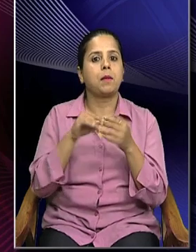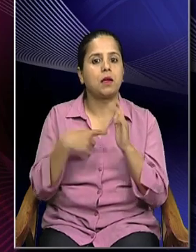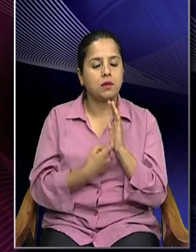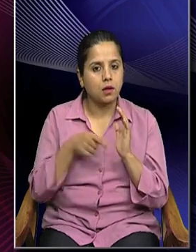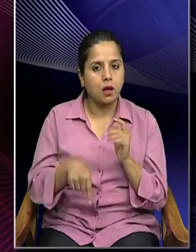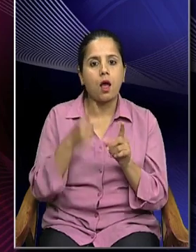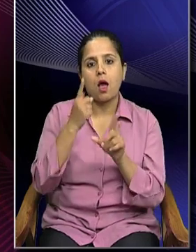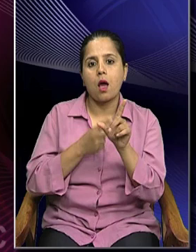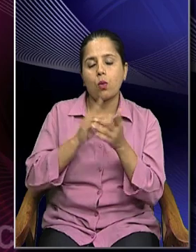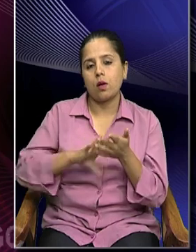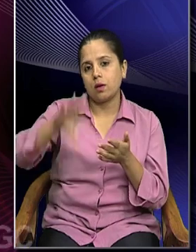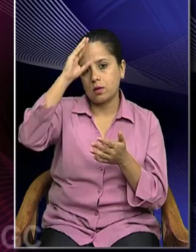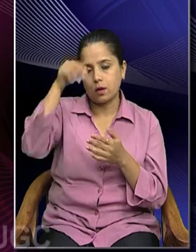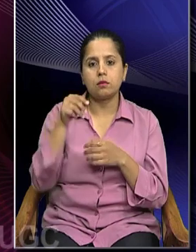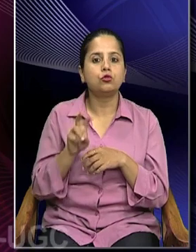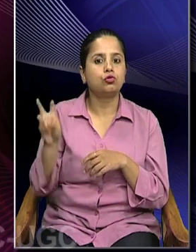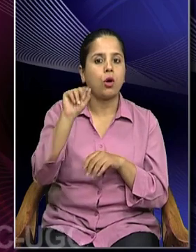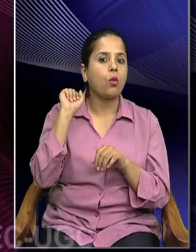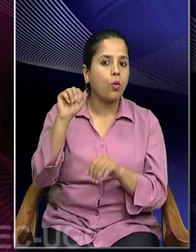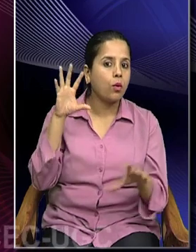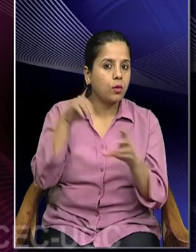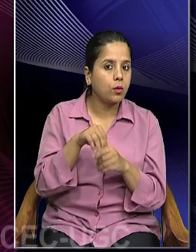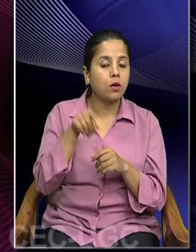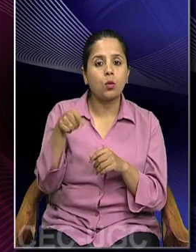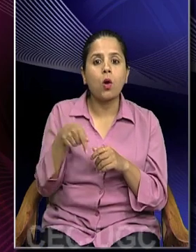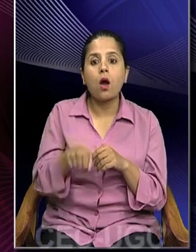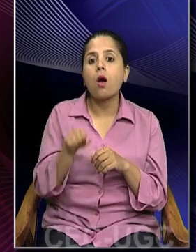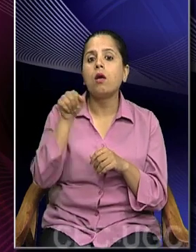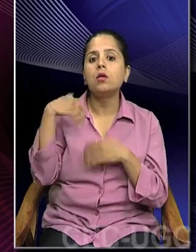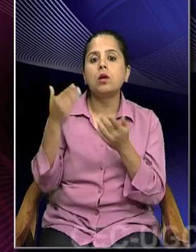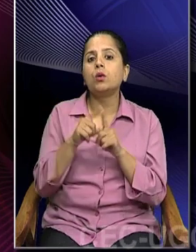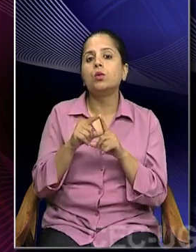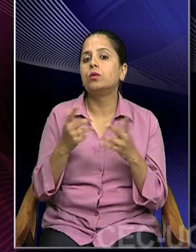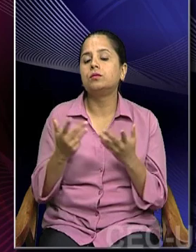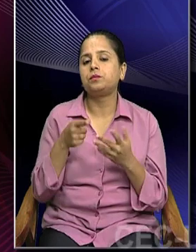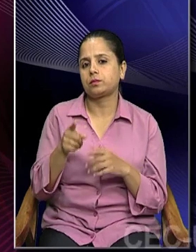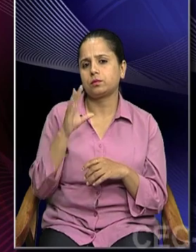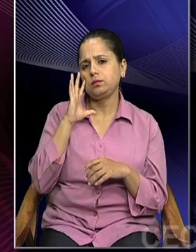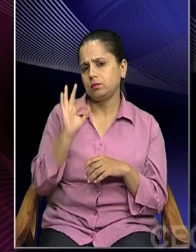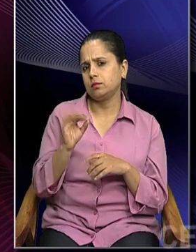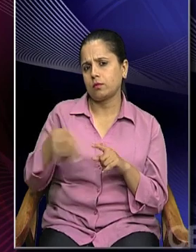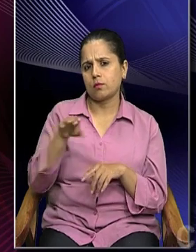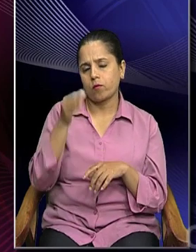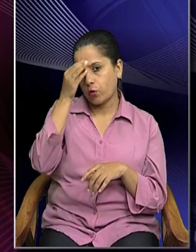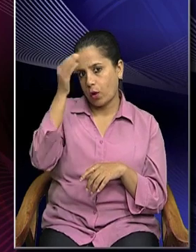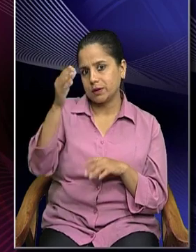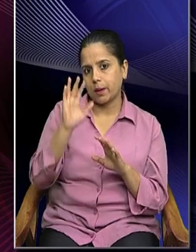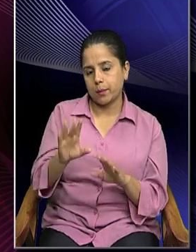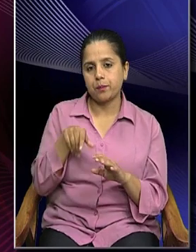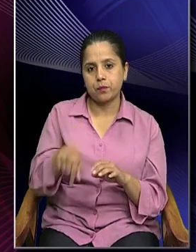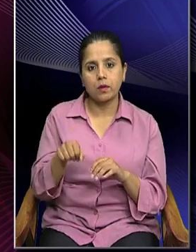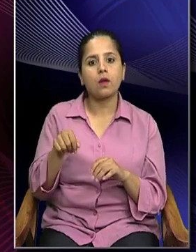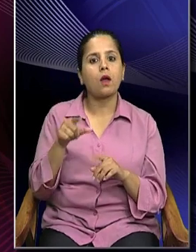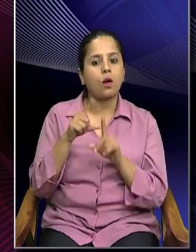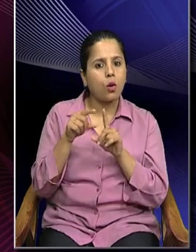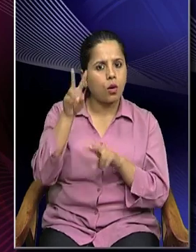learning journey, on the basis of which they are marked. Definitely, there is a very important concept of